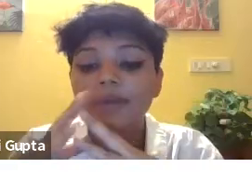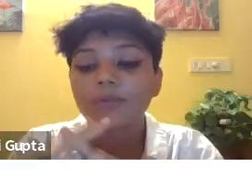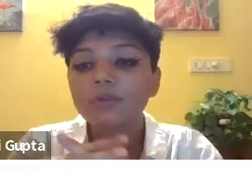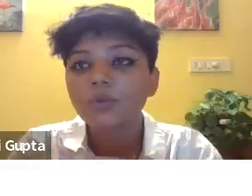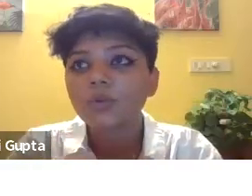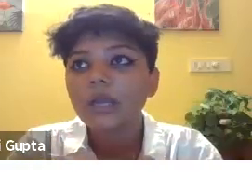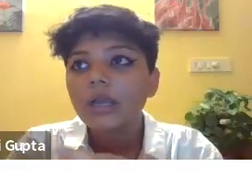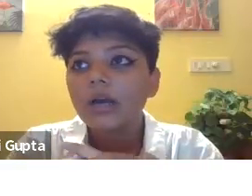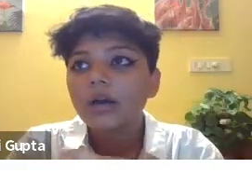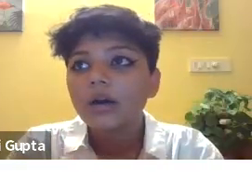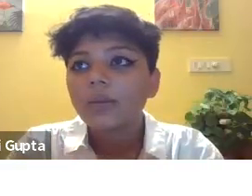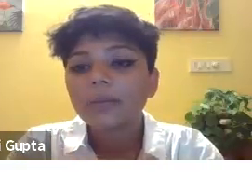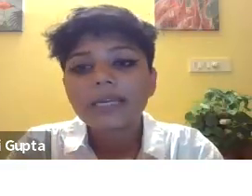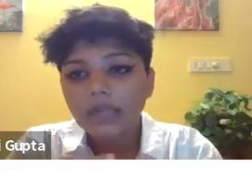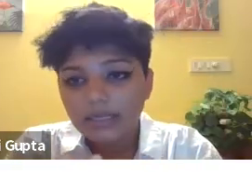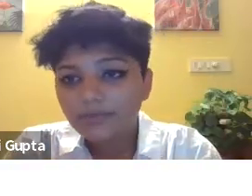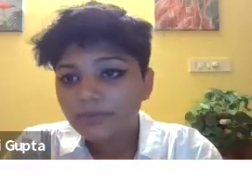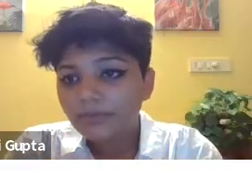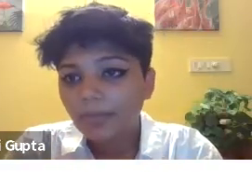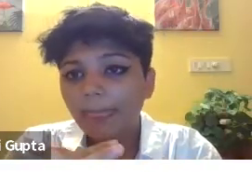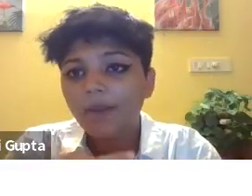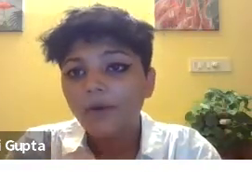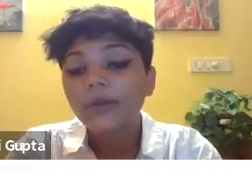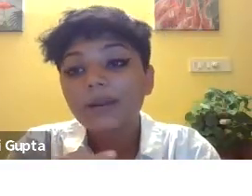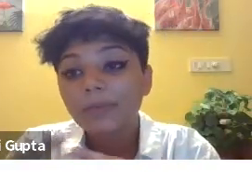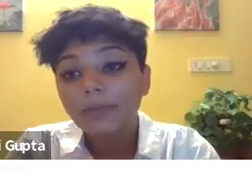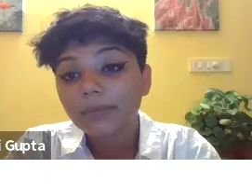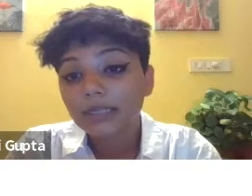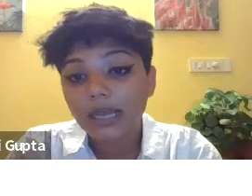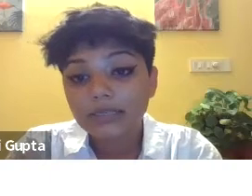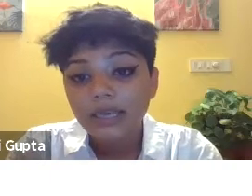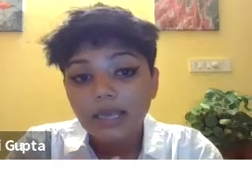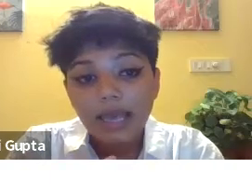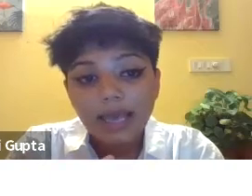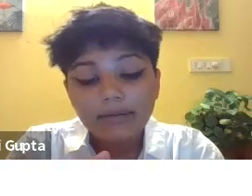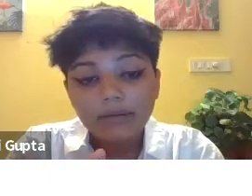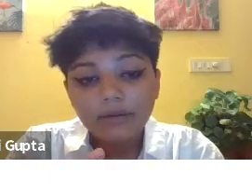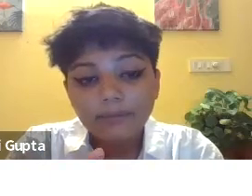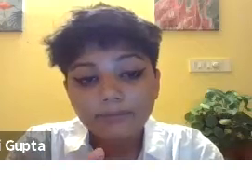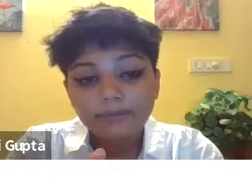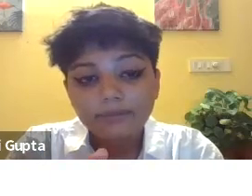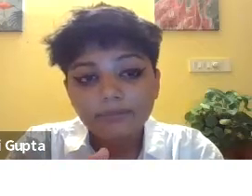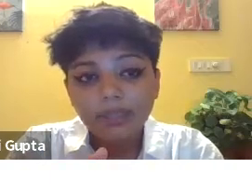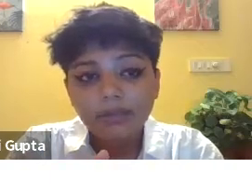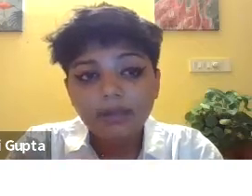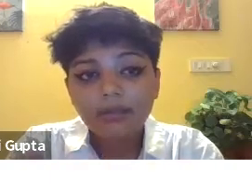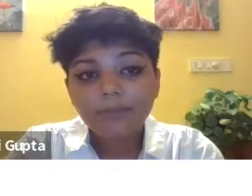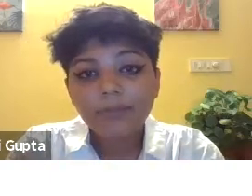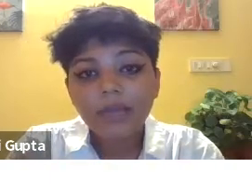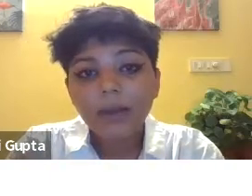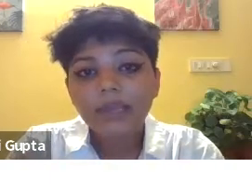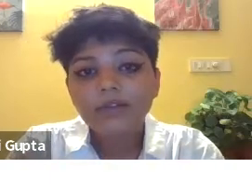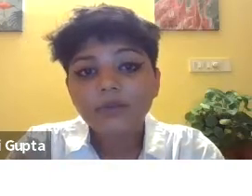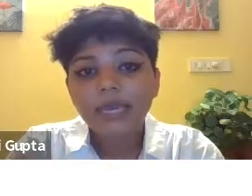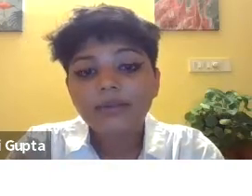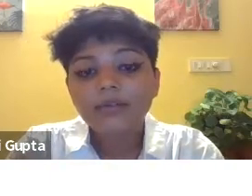becoming available to the middle class or the upper middle class. And people